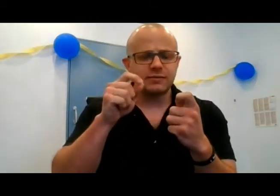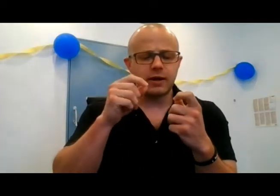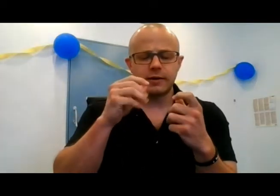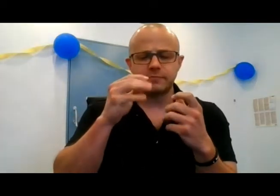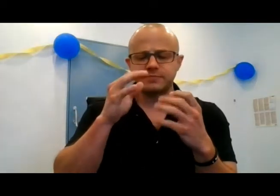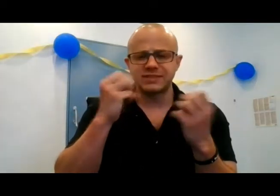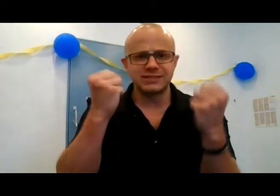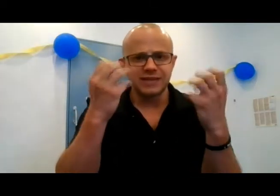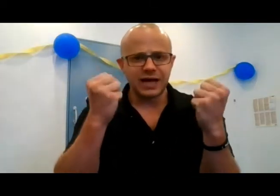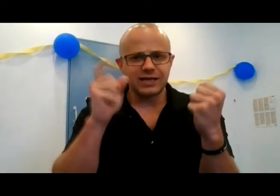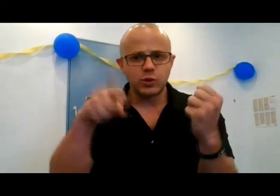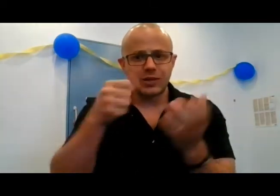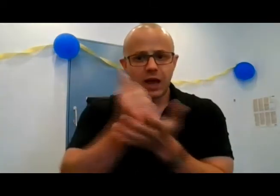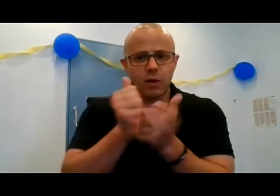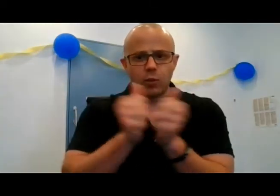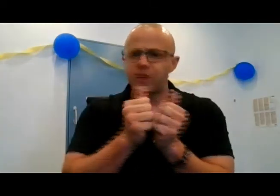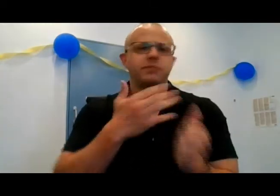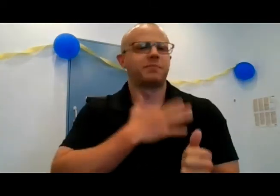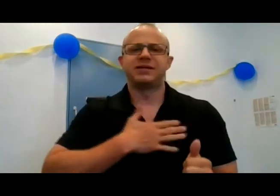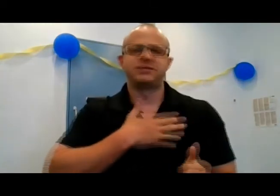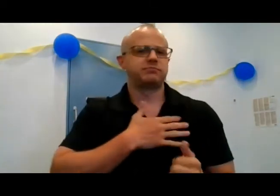So if you need specific